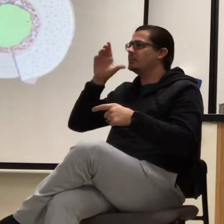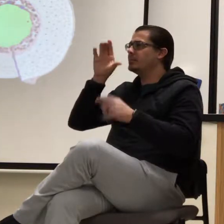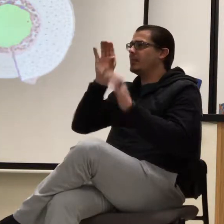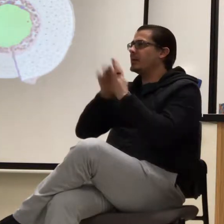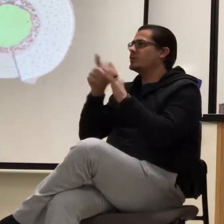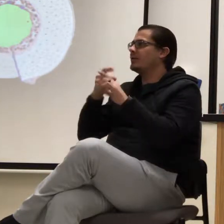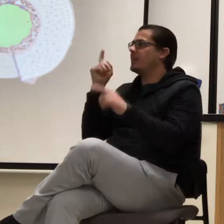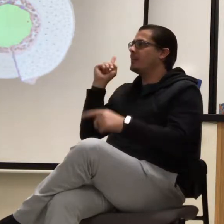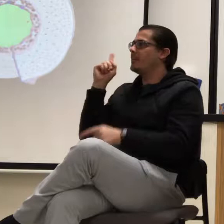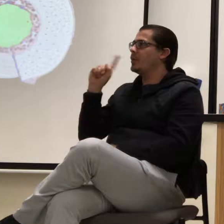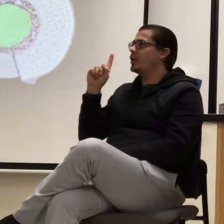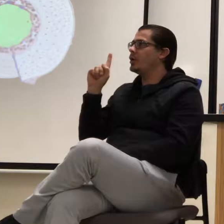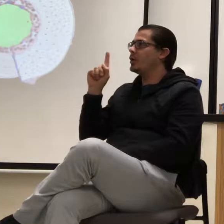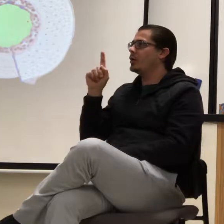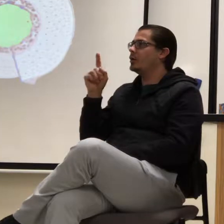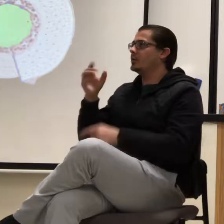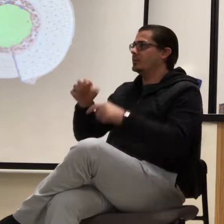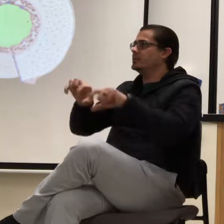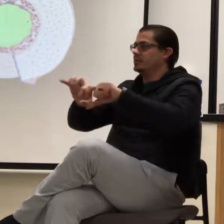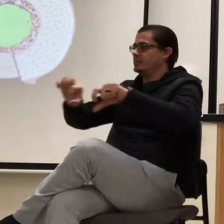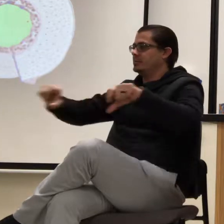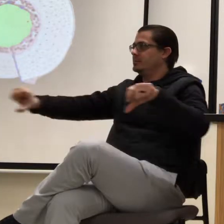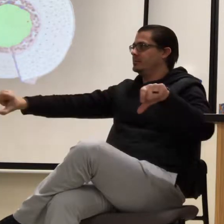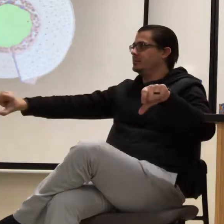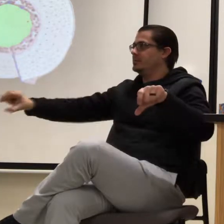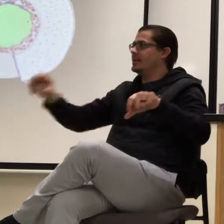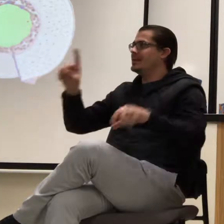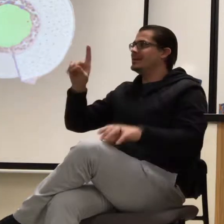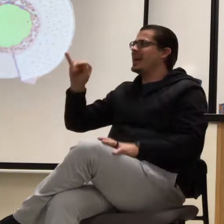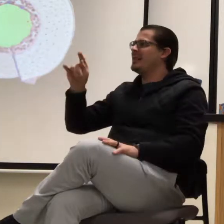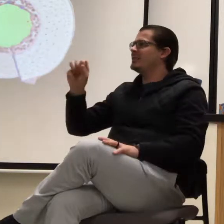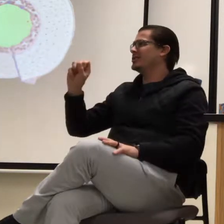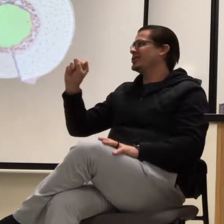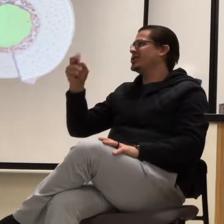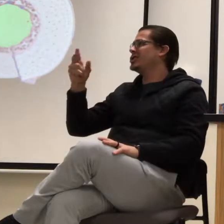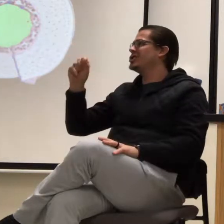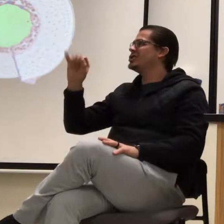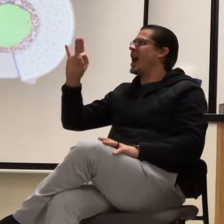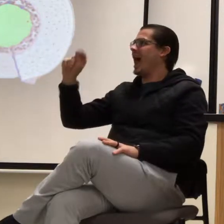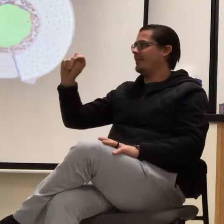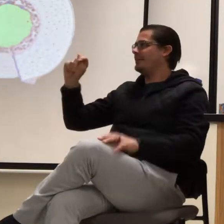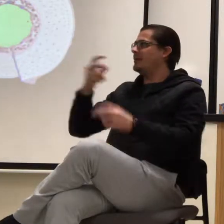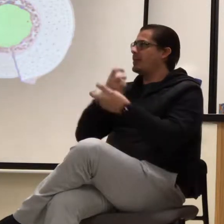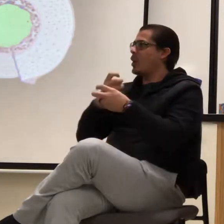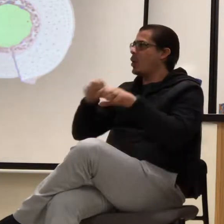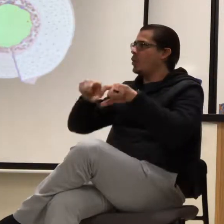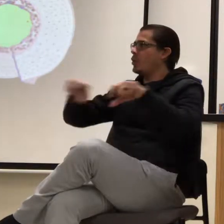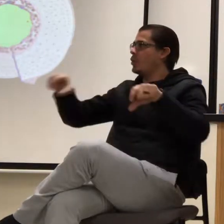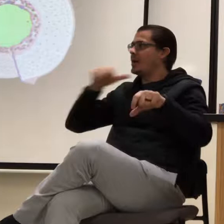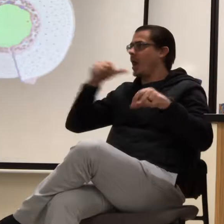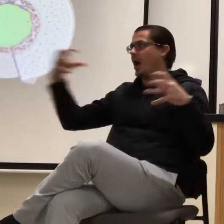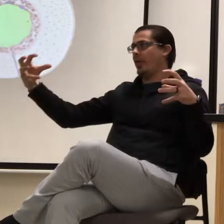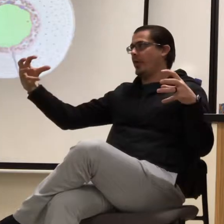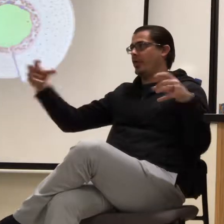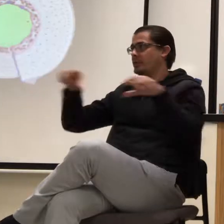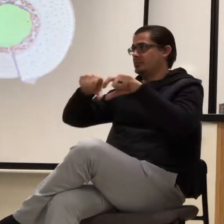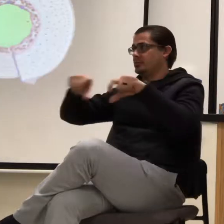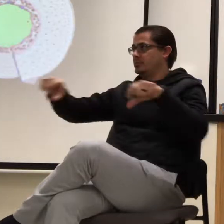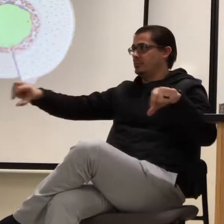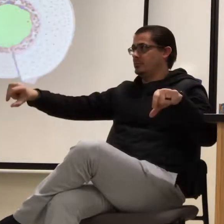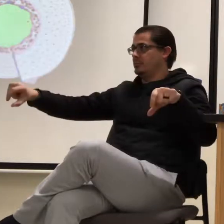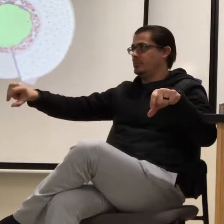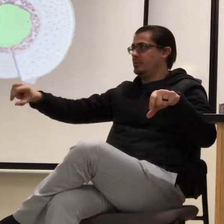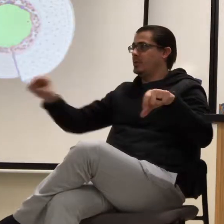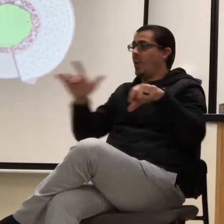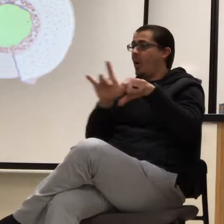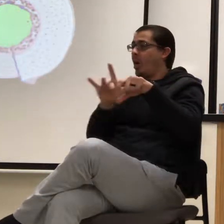bone out of? It is the diaphysis, the shaft. And, well, when you hollow it out, the